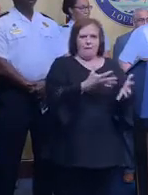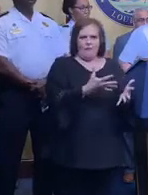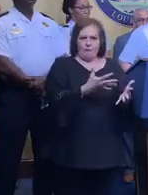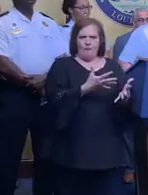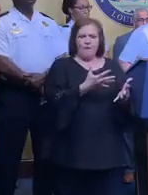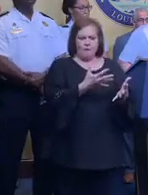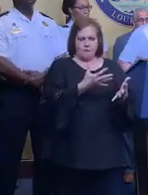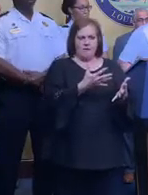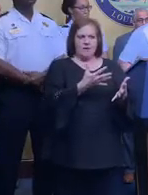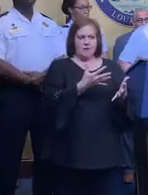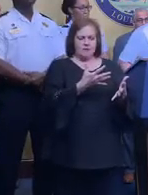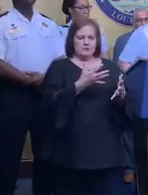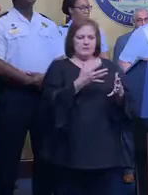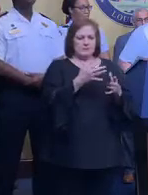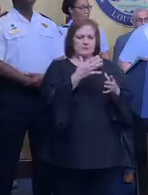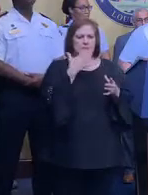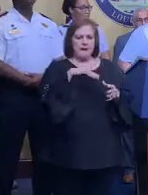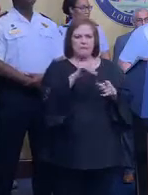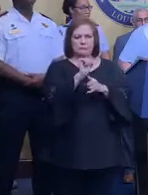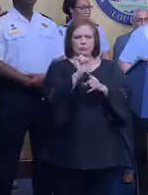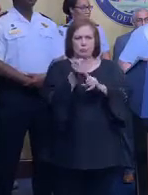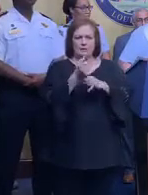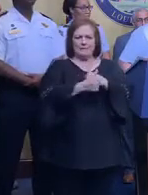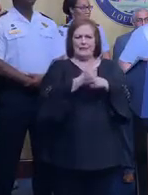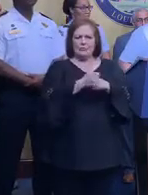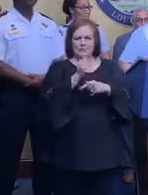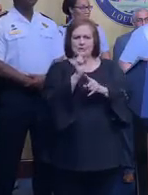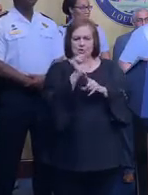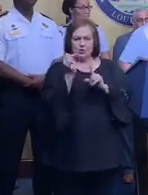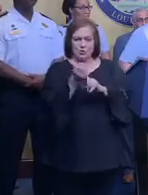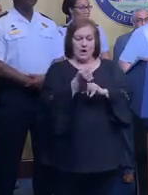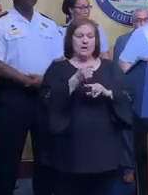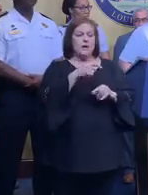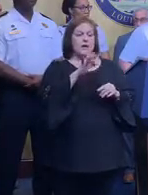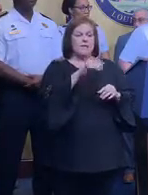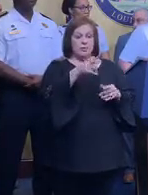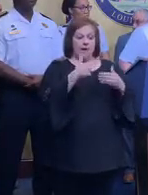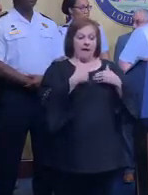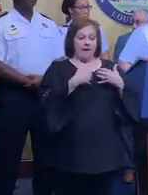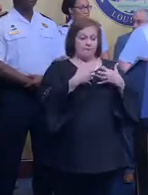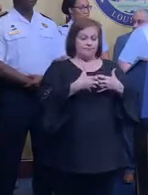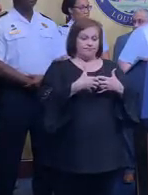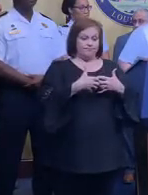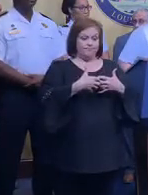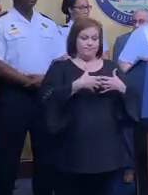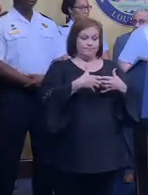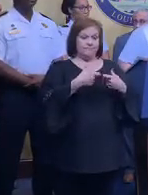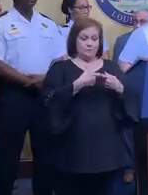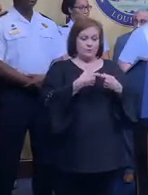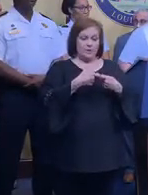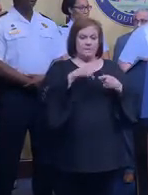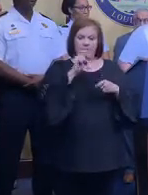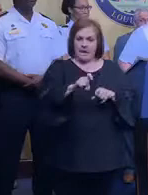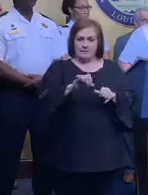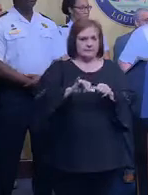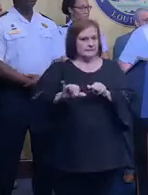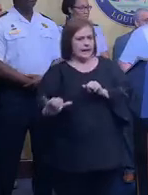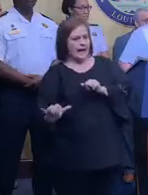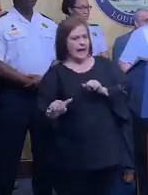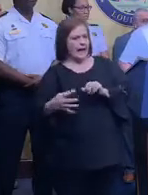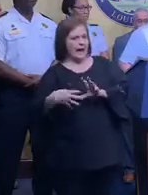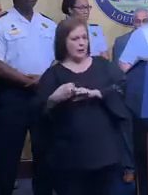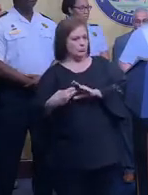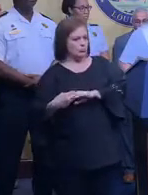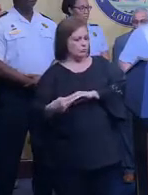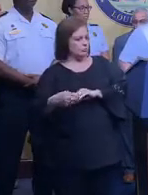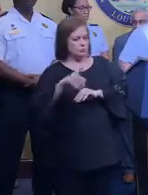have folks, carbon monoxide with generators. Remember, your generator must be outside and 10 feet away from your residence to avoid carbon monoxide